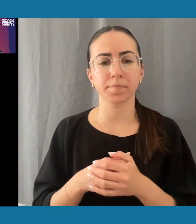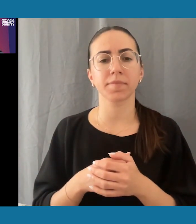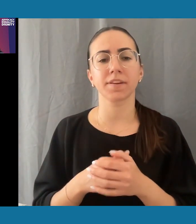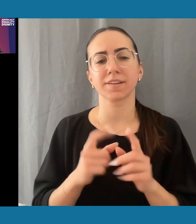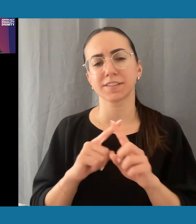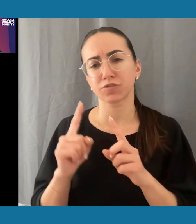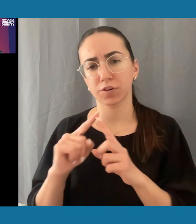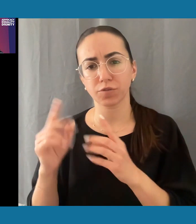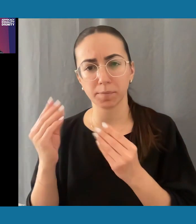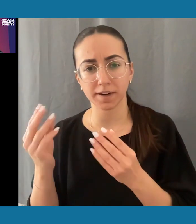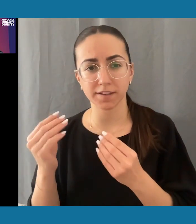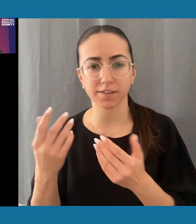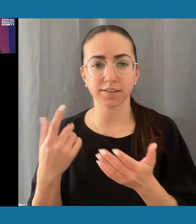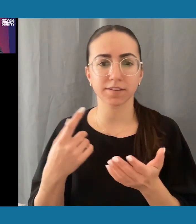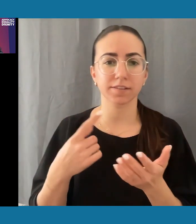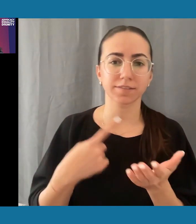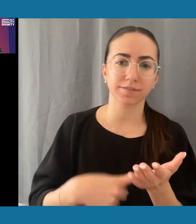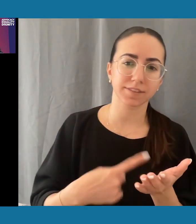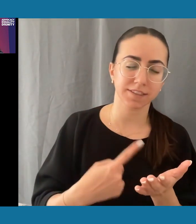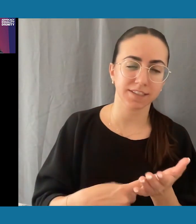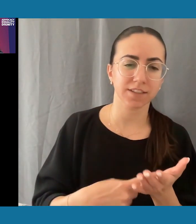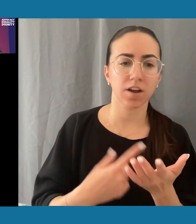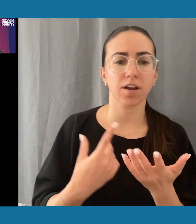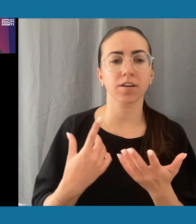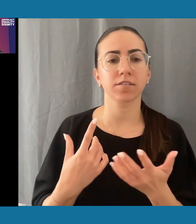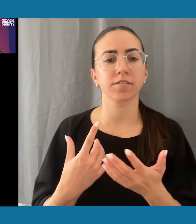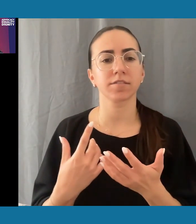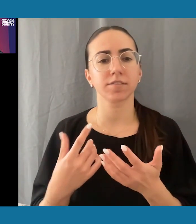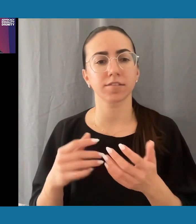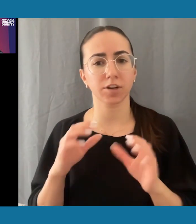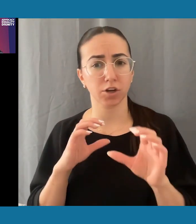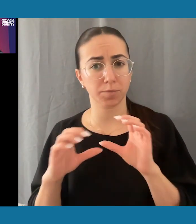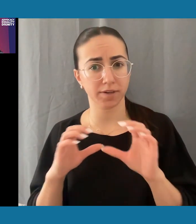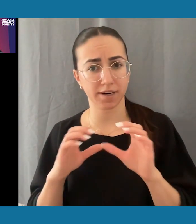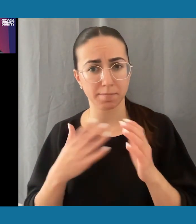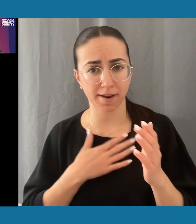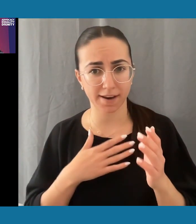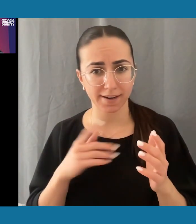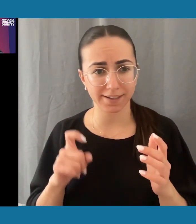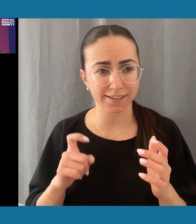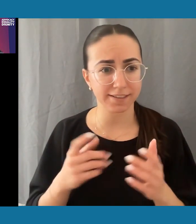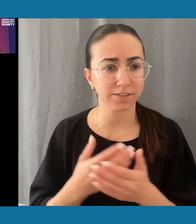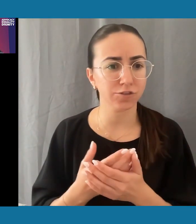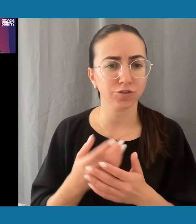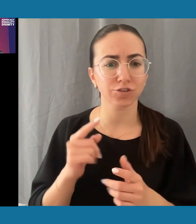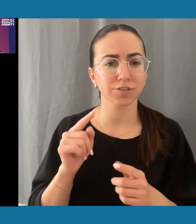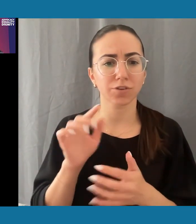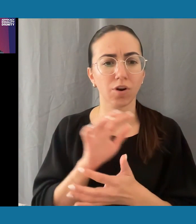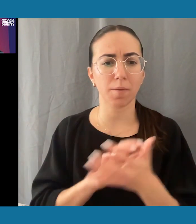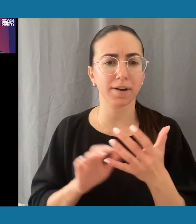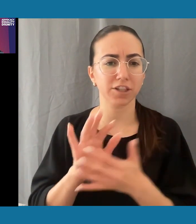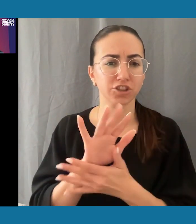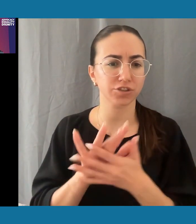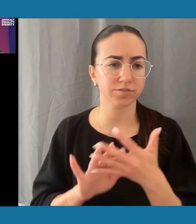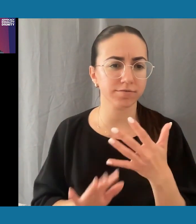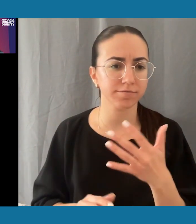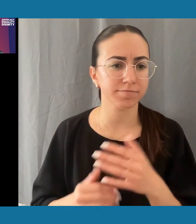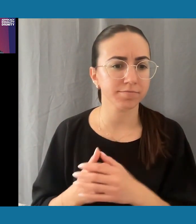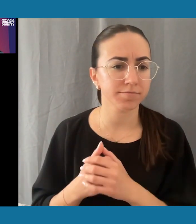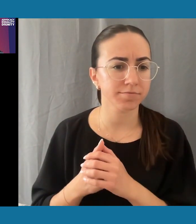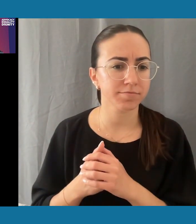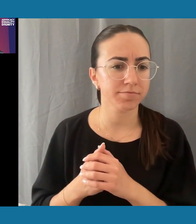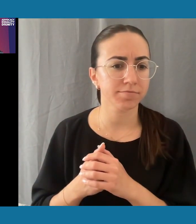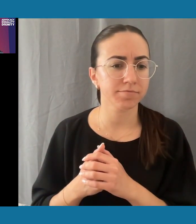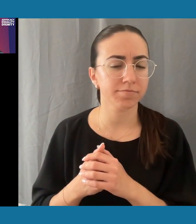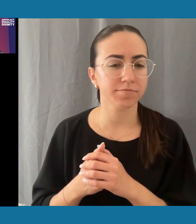cons? Is it communicating my decisions, or some combination of those? And then you see another